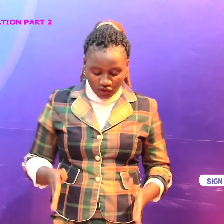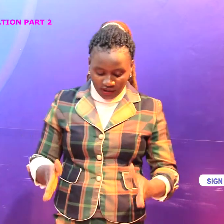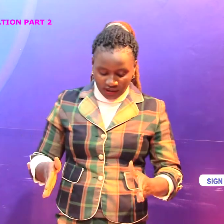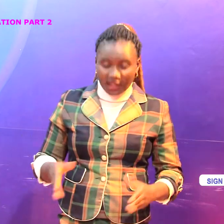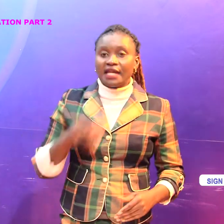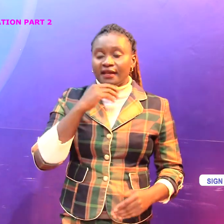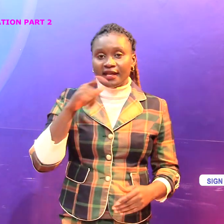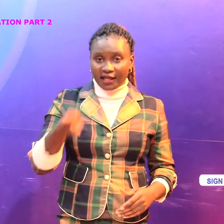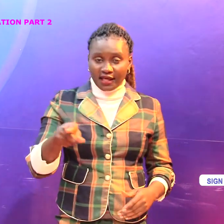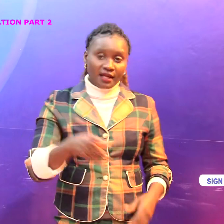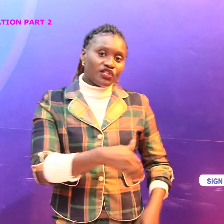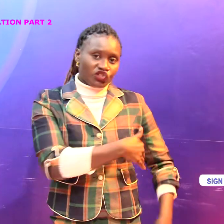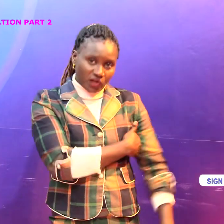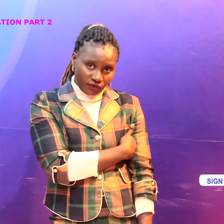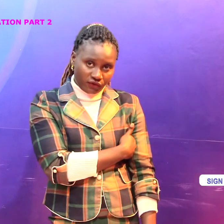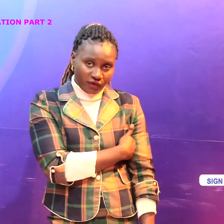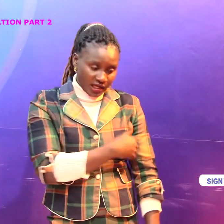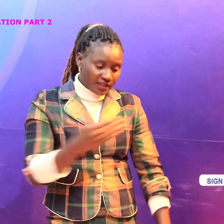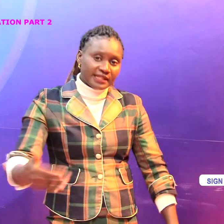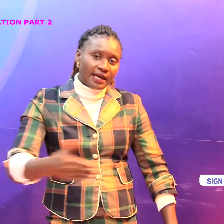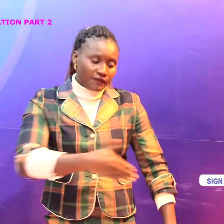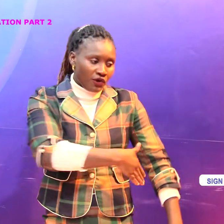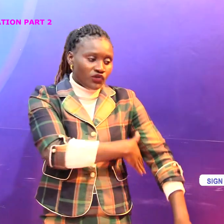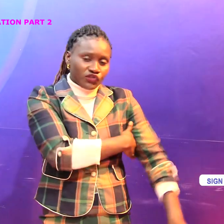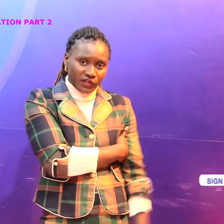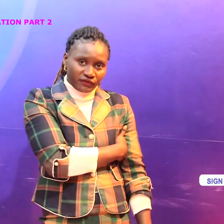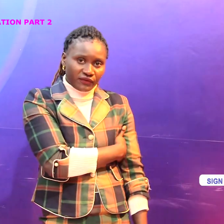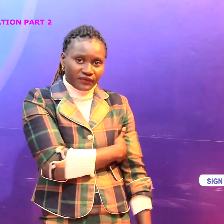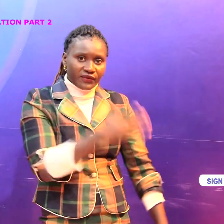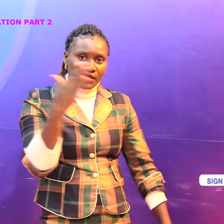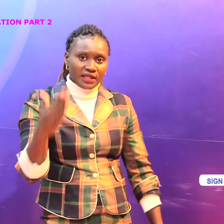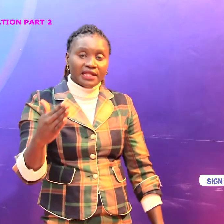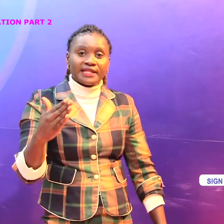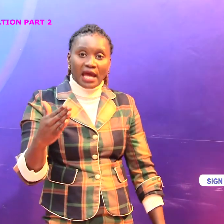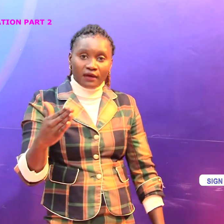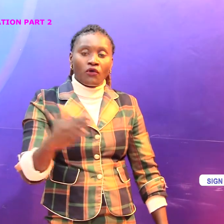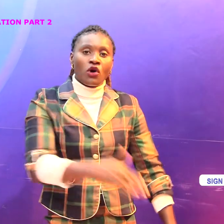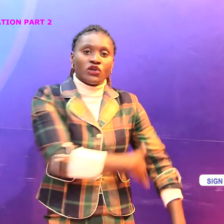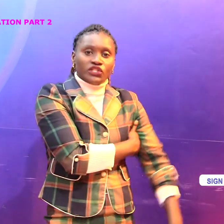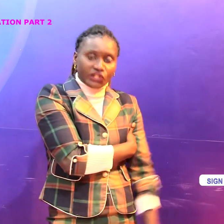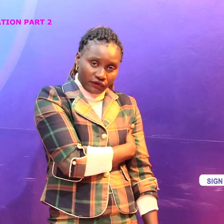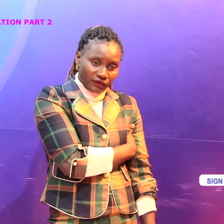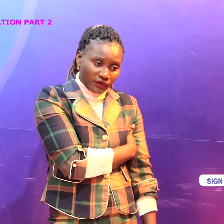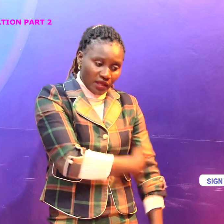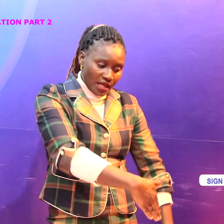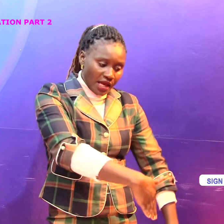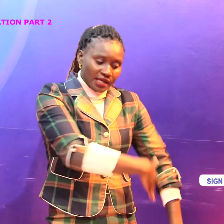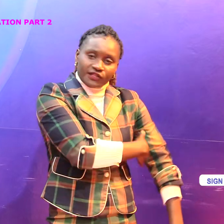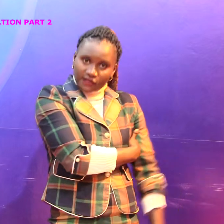born, he, chief. Okay, this is a sign for chief. This is a sign for chief.